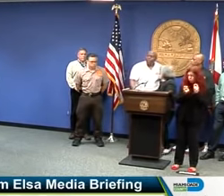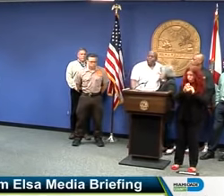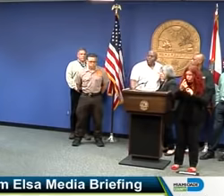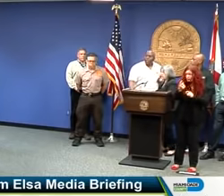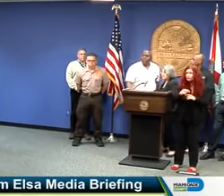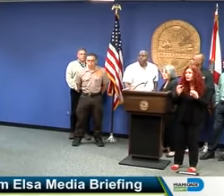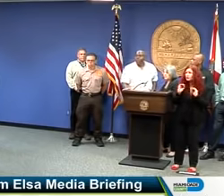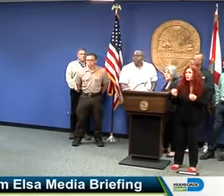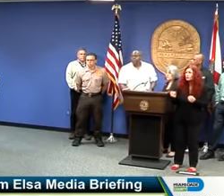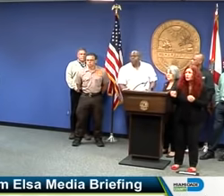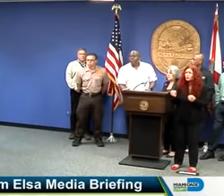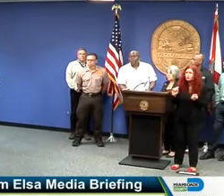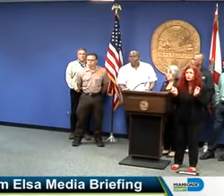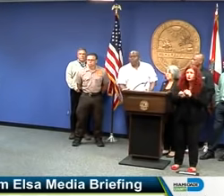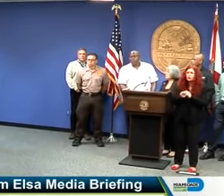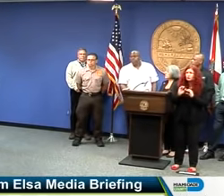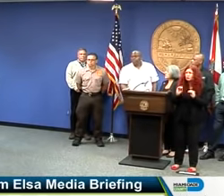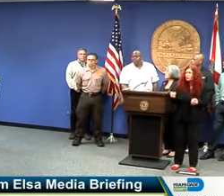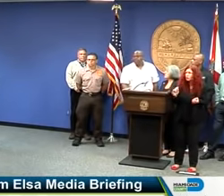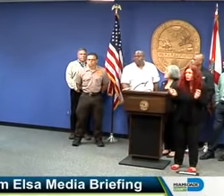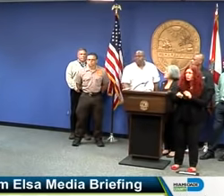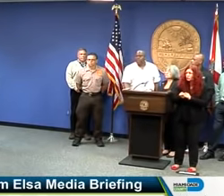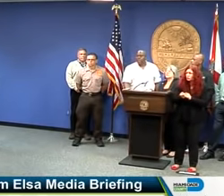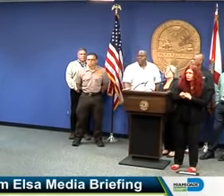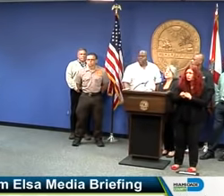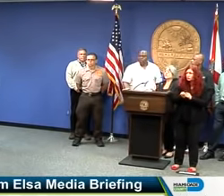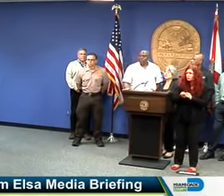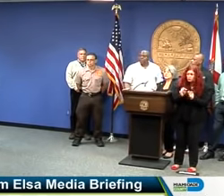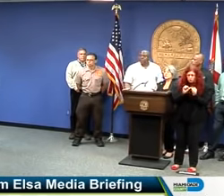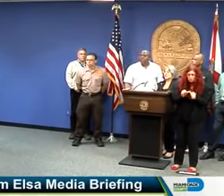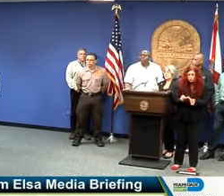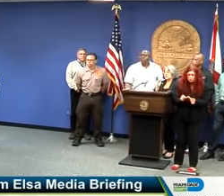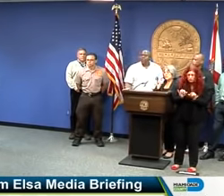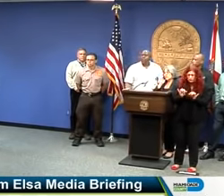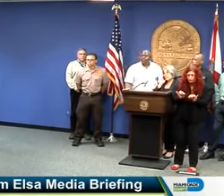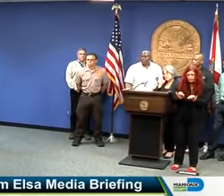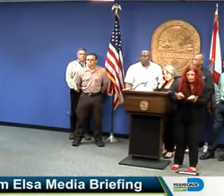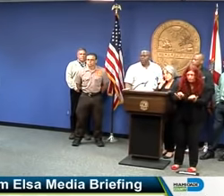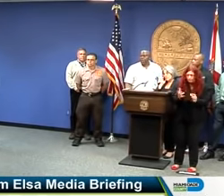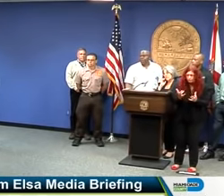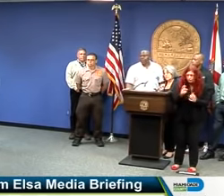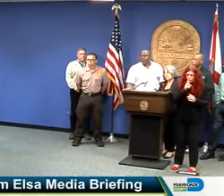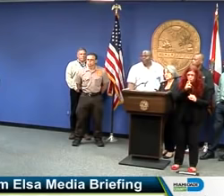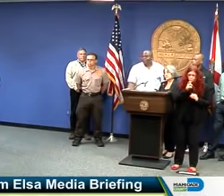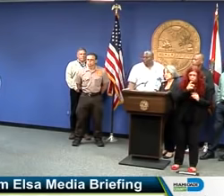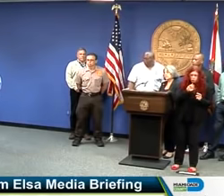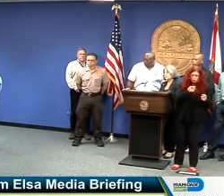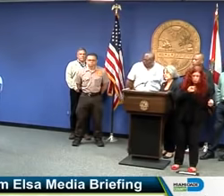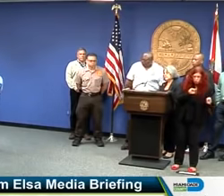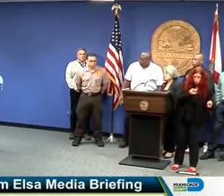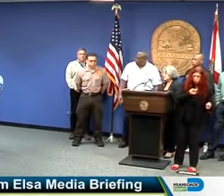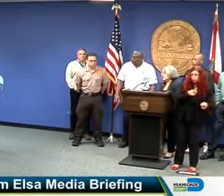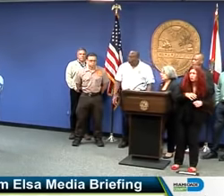Nothing would change. Nothing would change. Nothing would change. Just the label and who would be in charge of it. Okay, thank you.